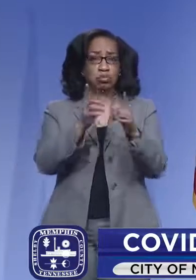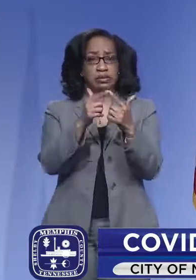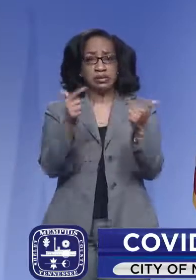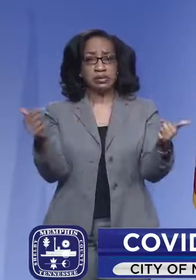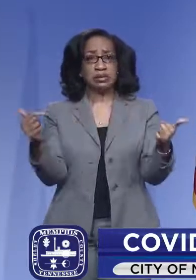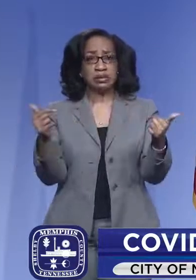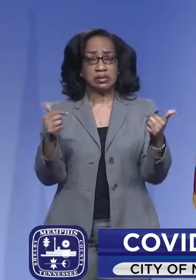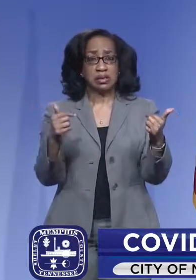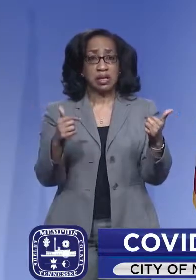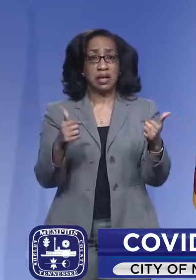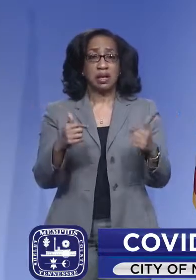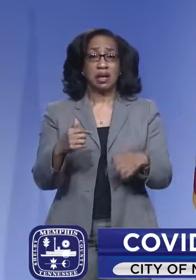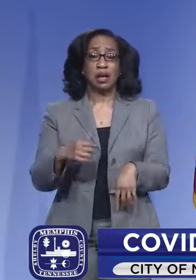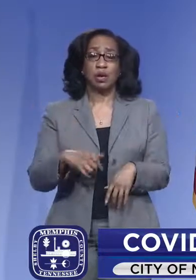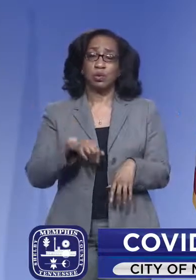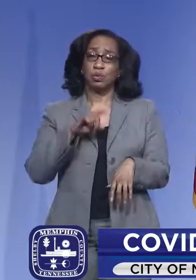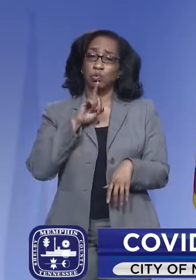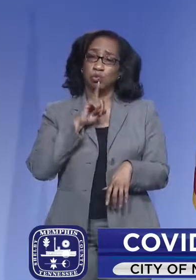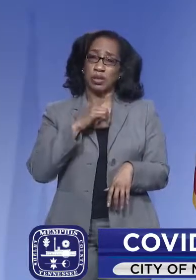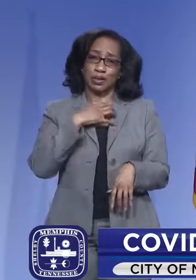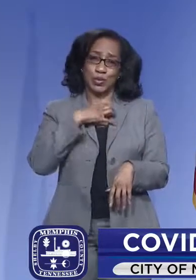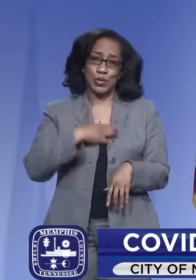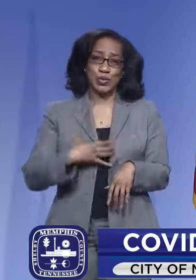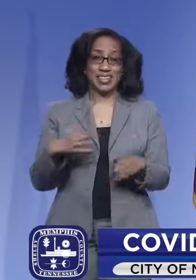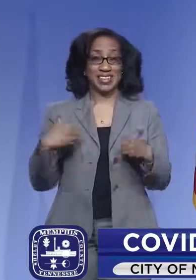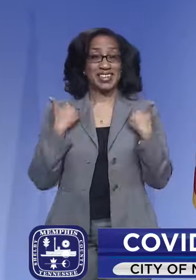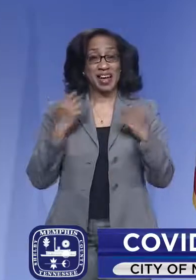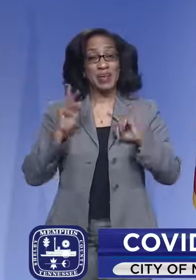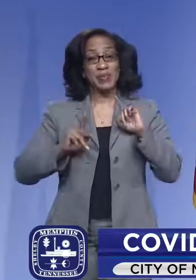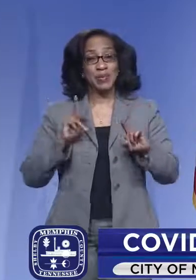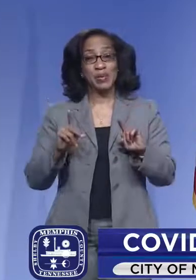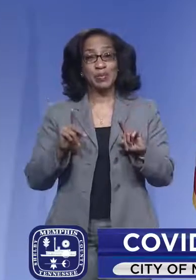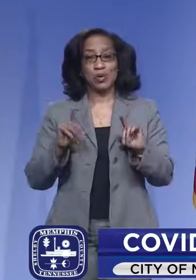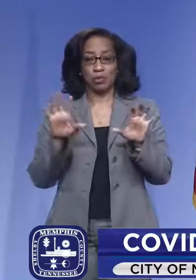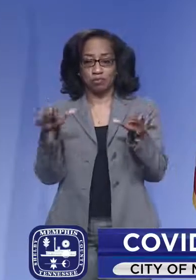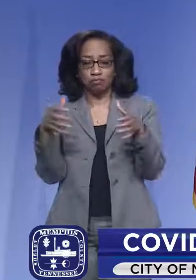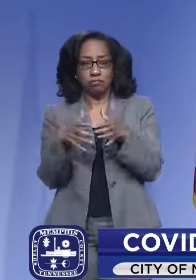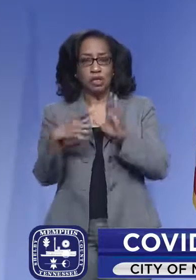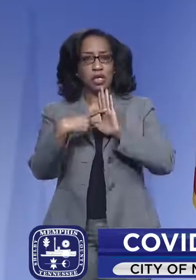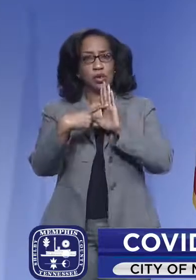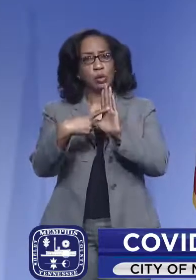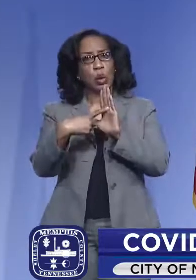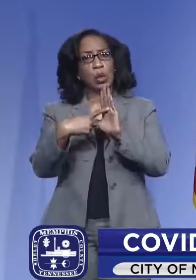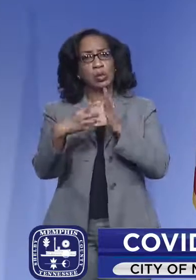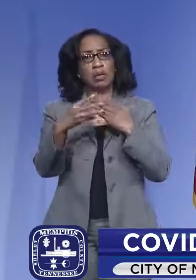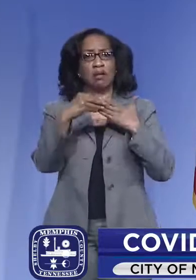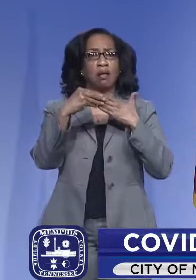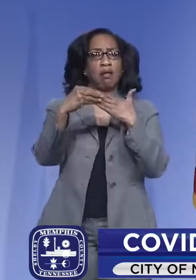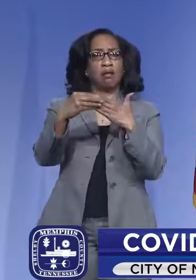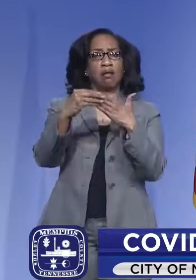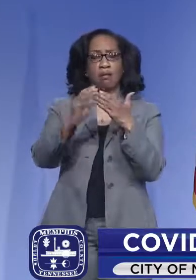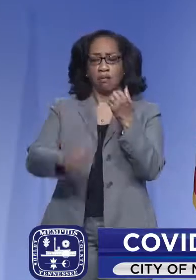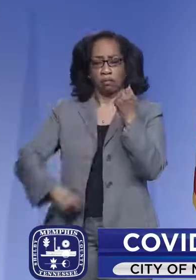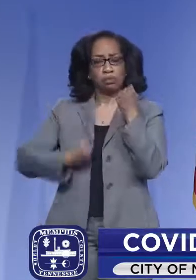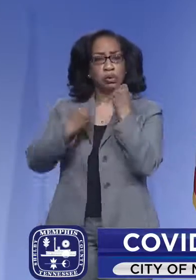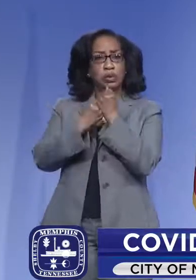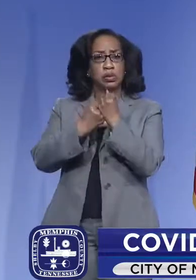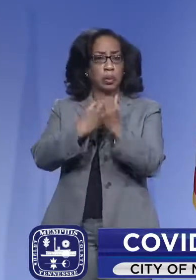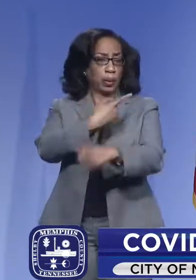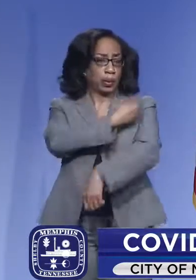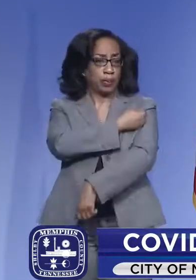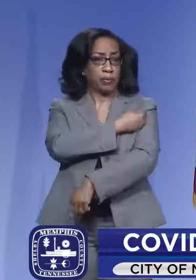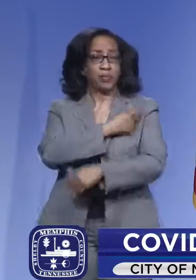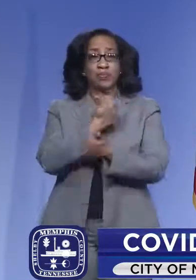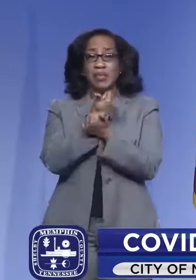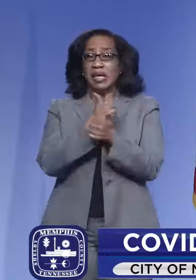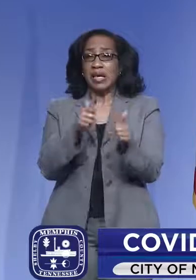Tennessee to lead the way and show that they are ready to get this behind them. Any large challenge our